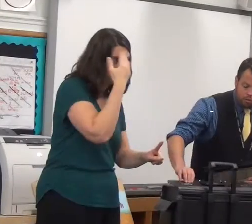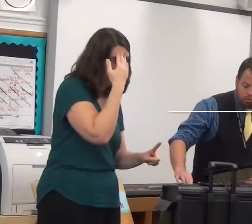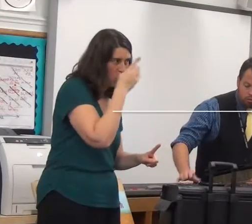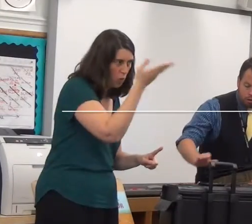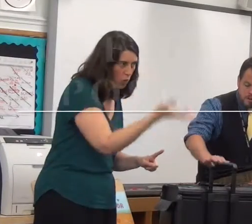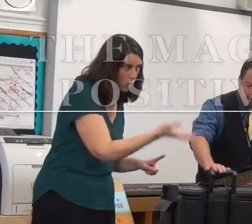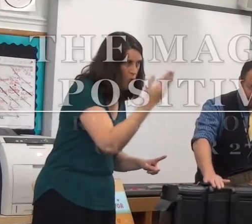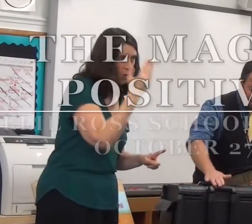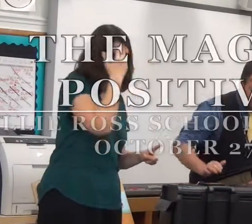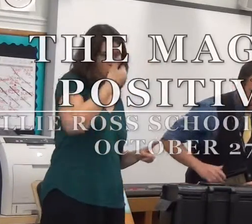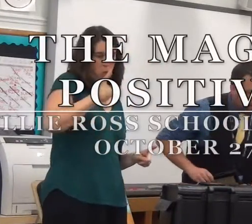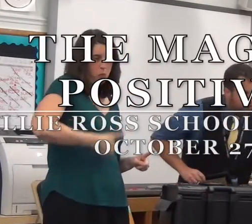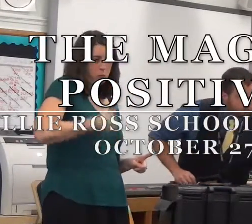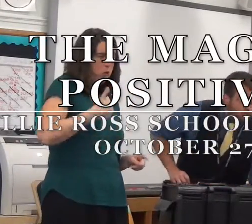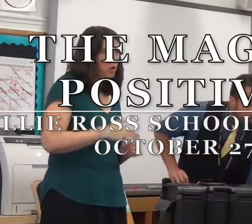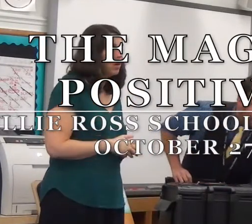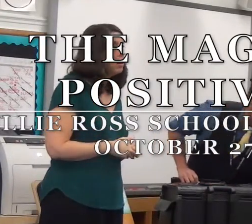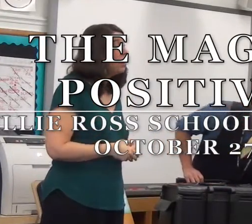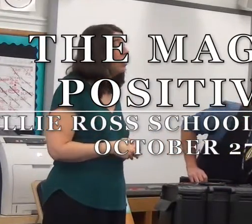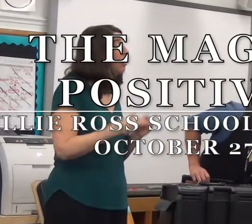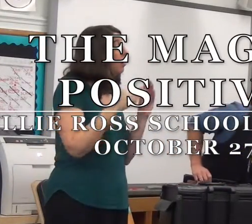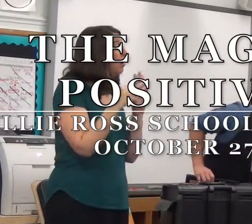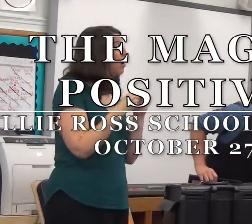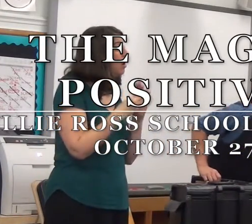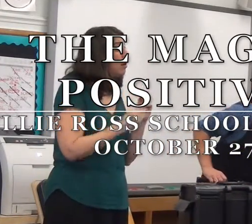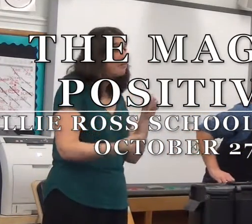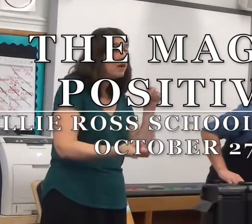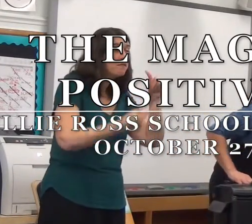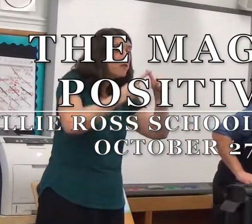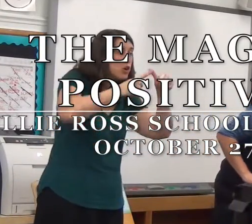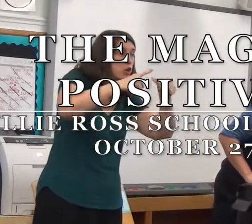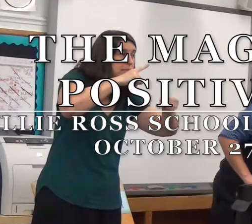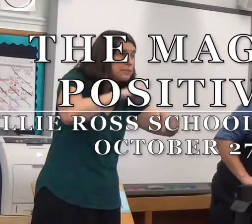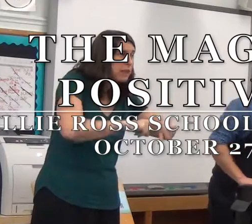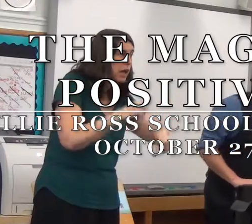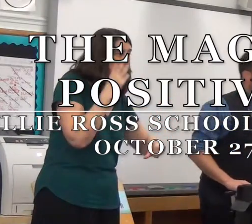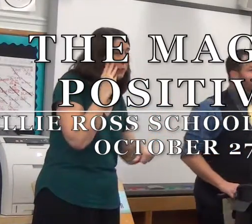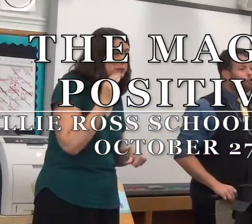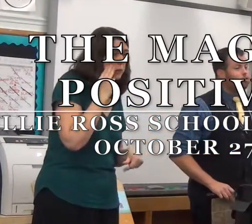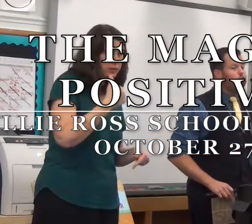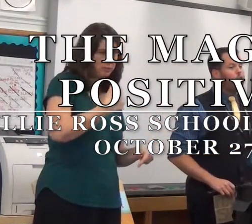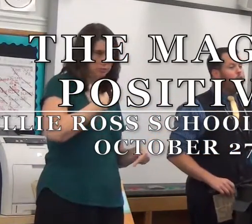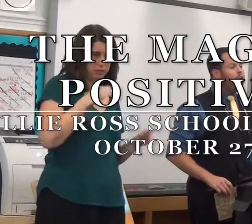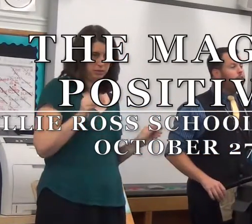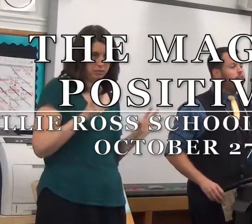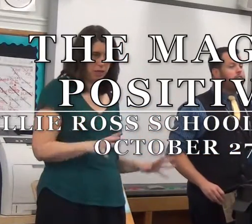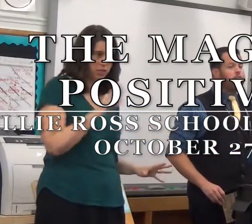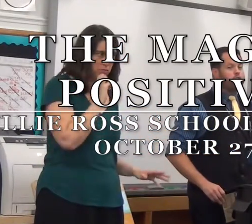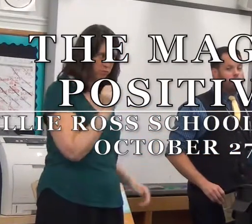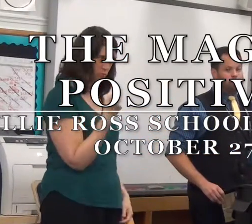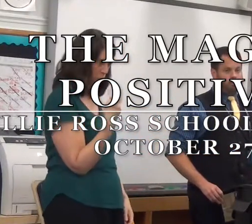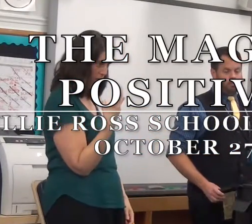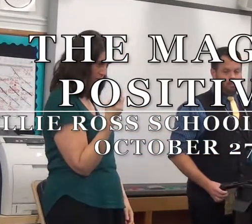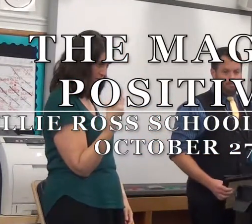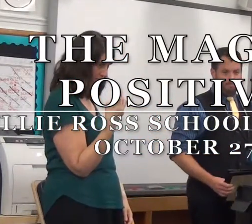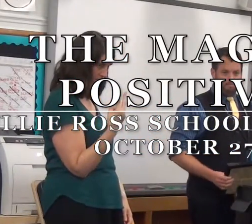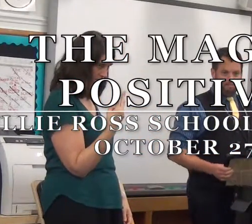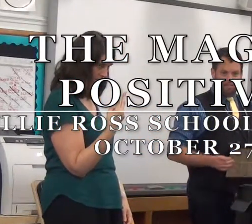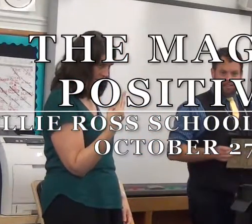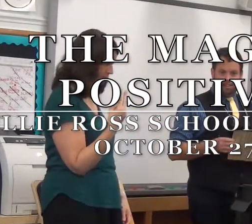I'm going to tell you the story of the very first magic show I ever did. I was 12 years